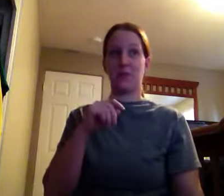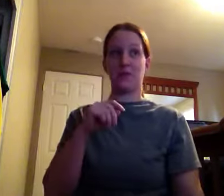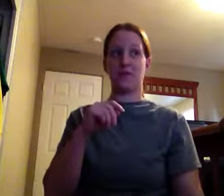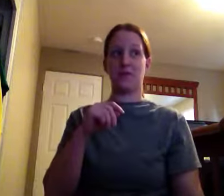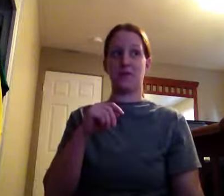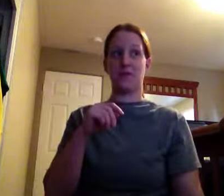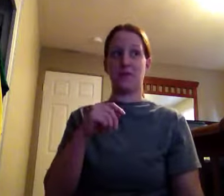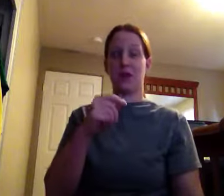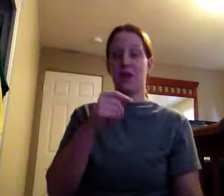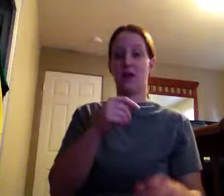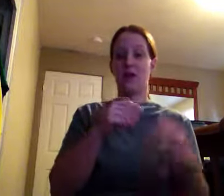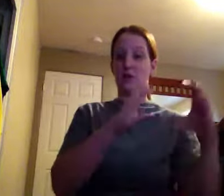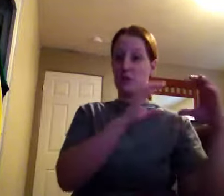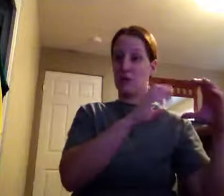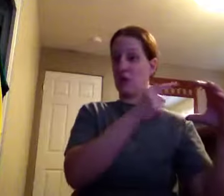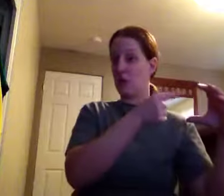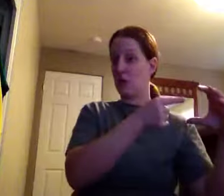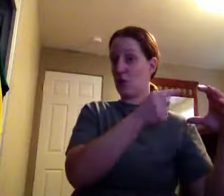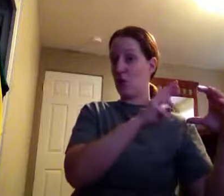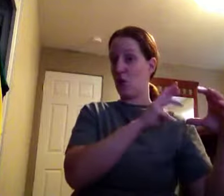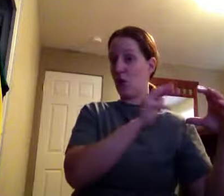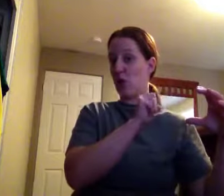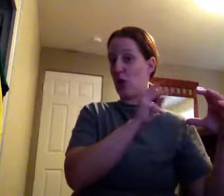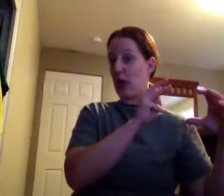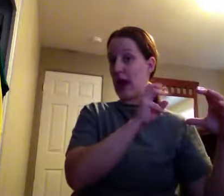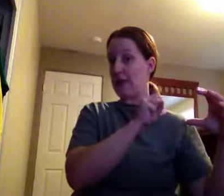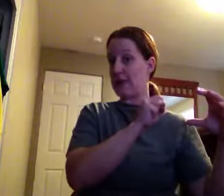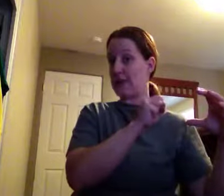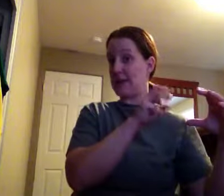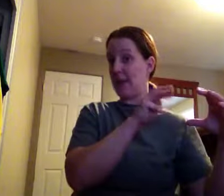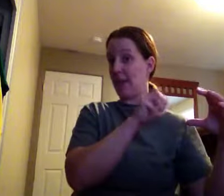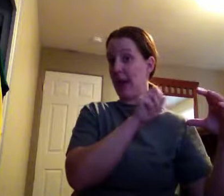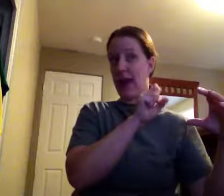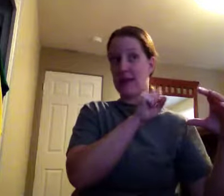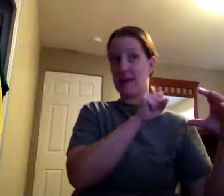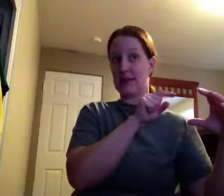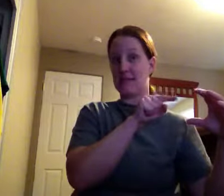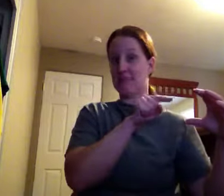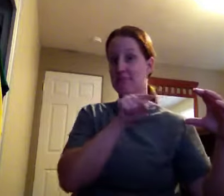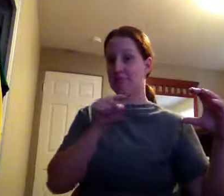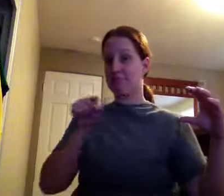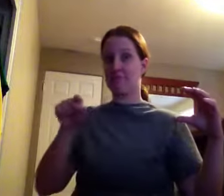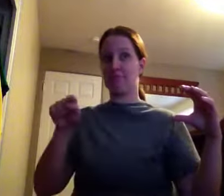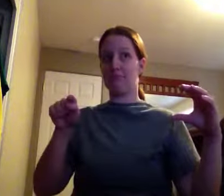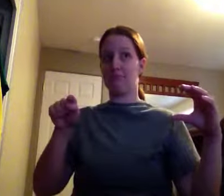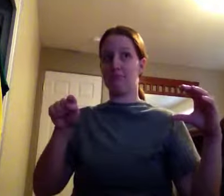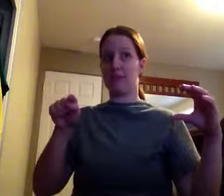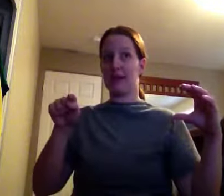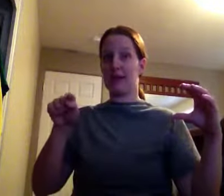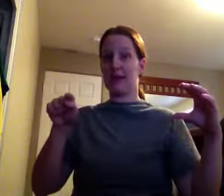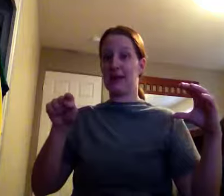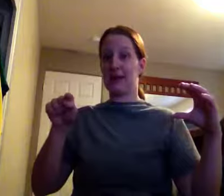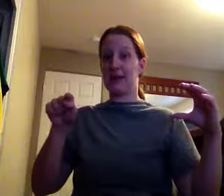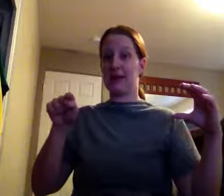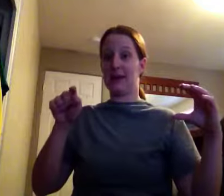here I have grams, right? My mass in grams. What do we pass by to get to that? The periodic table. So I